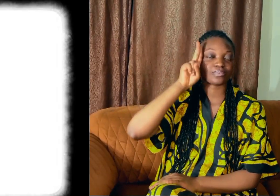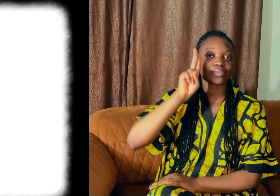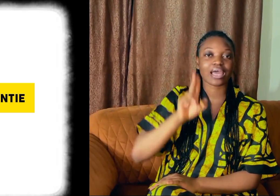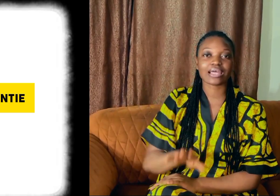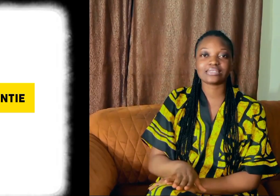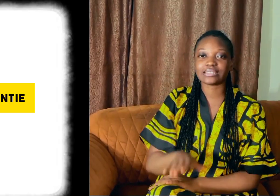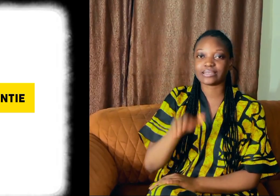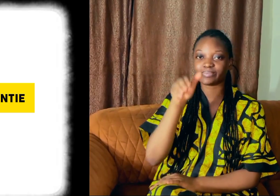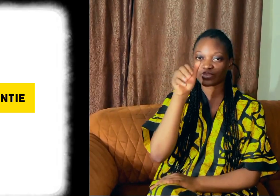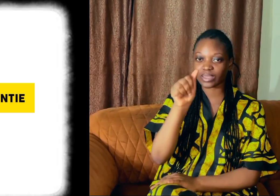auntie,